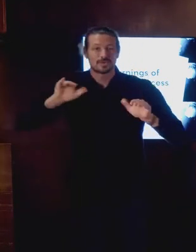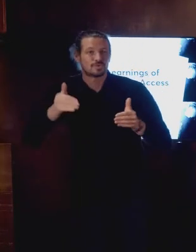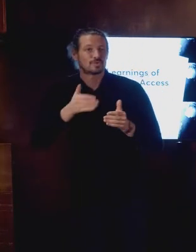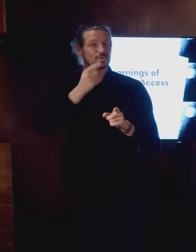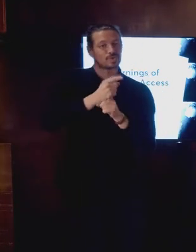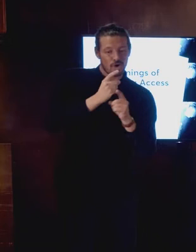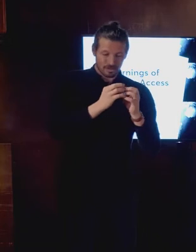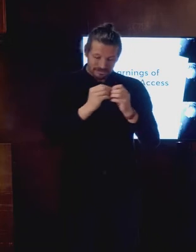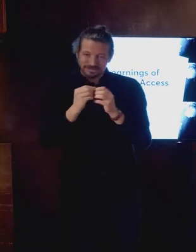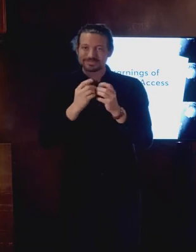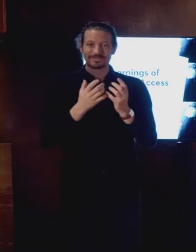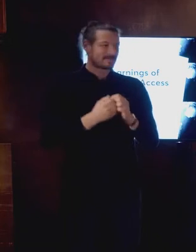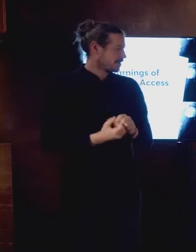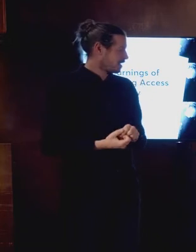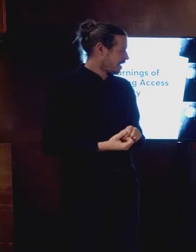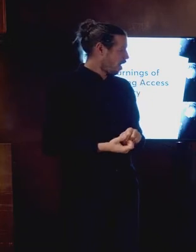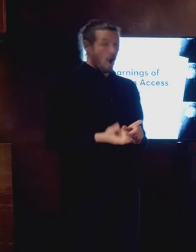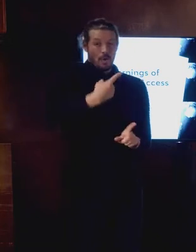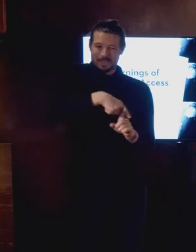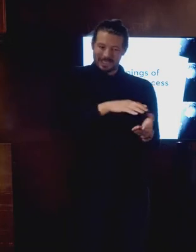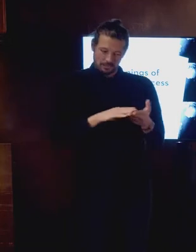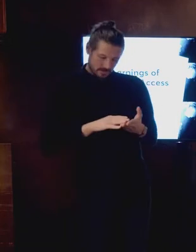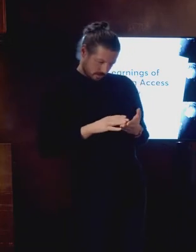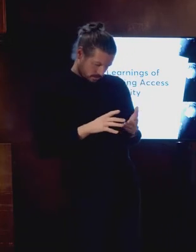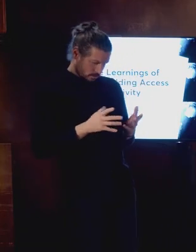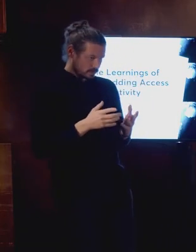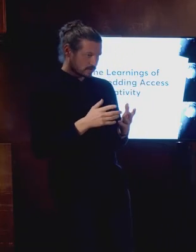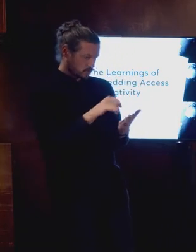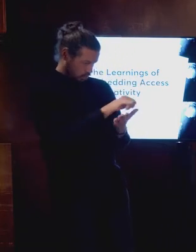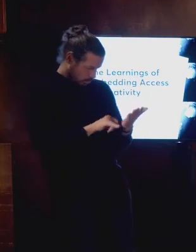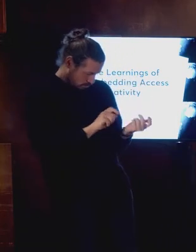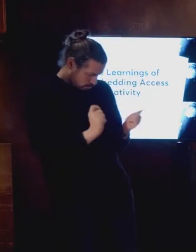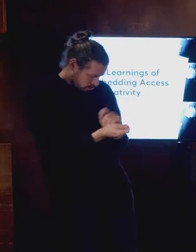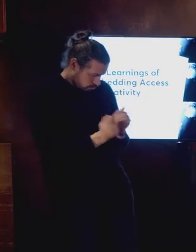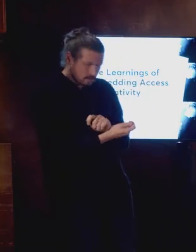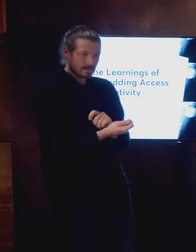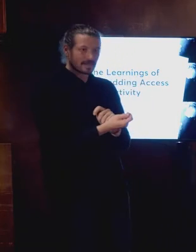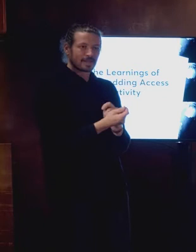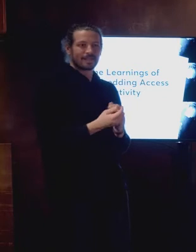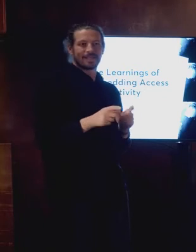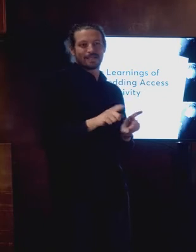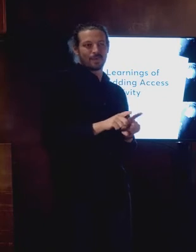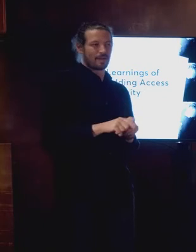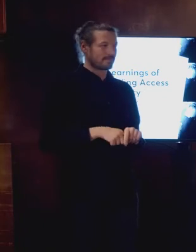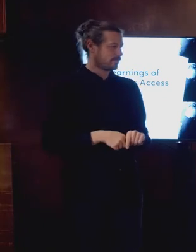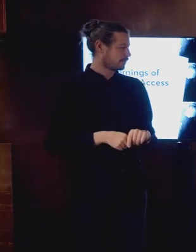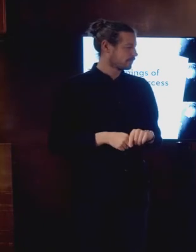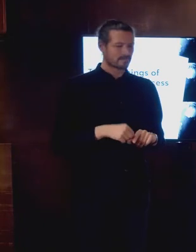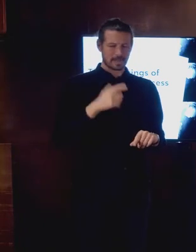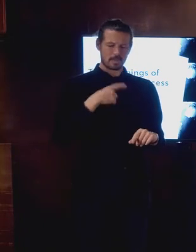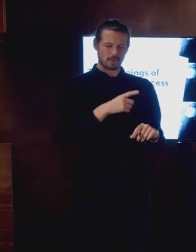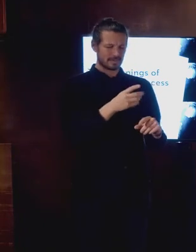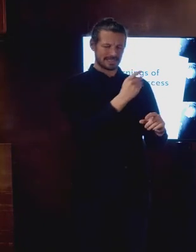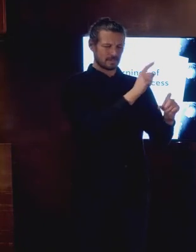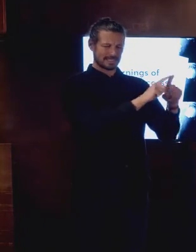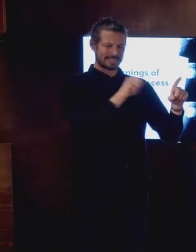introduce ourselves. And But also so we could change the script, like with consultation with asphyxia. It really changed. Like the actual sentence structure. There